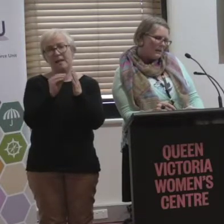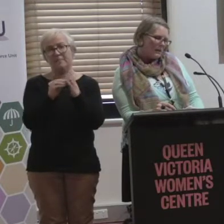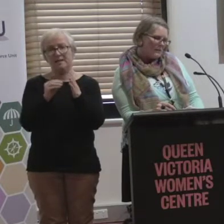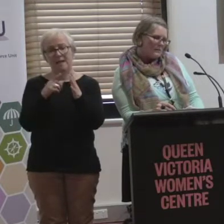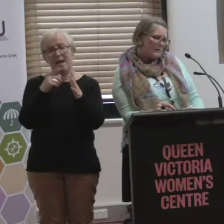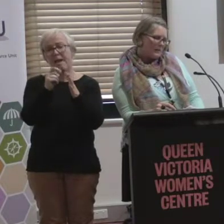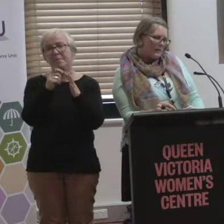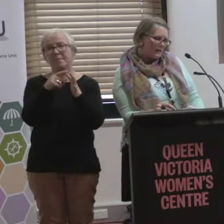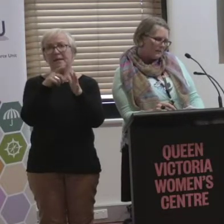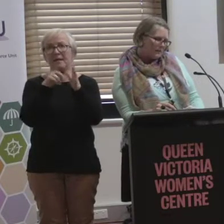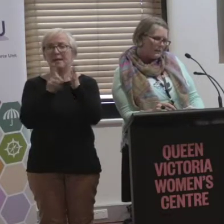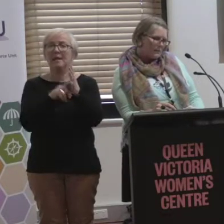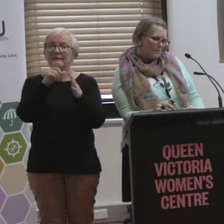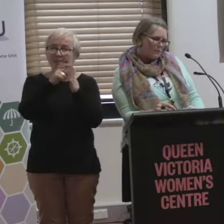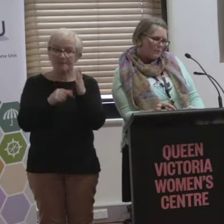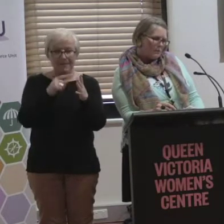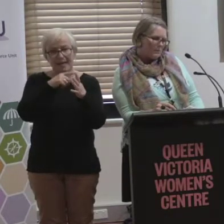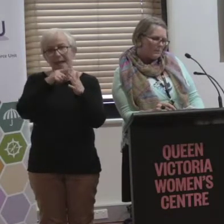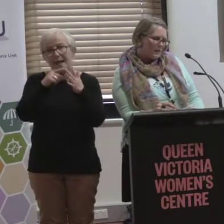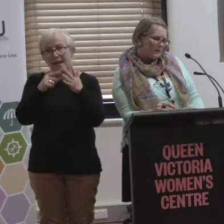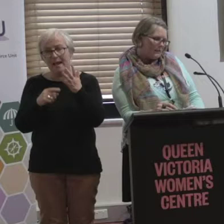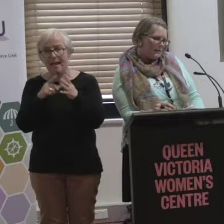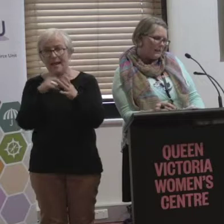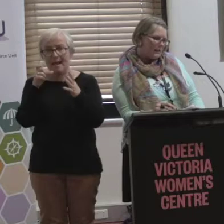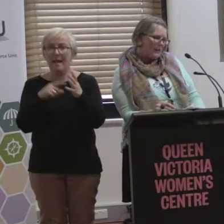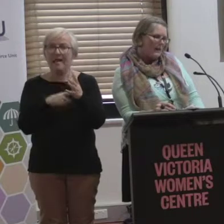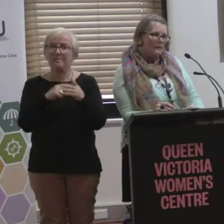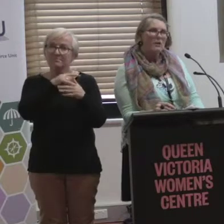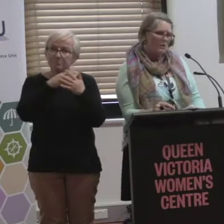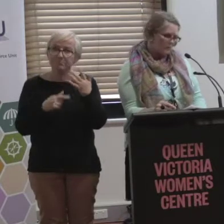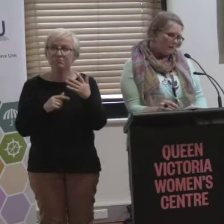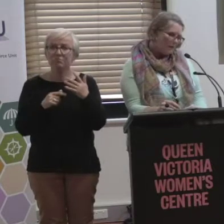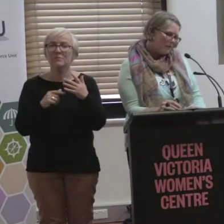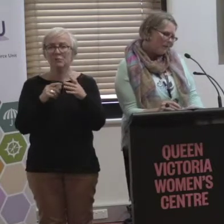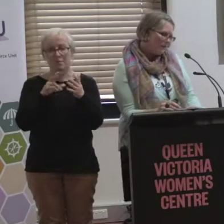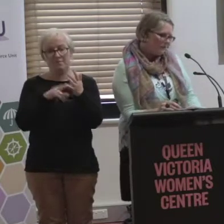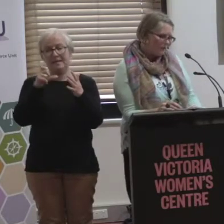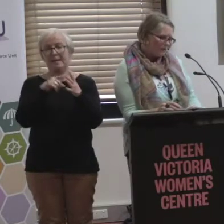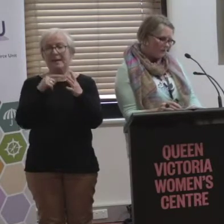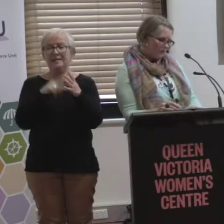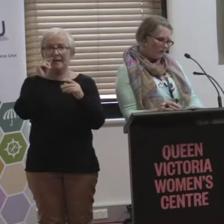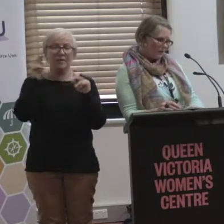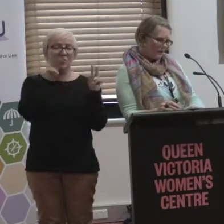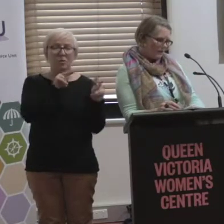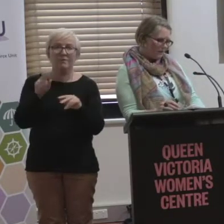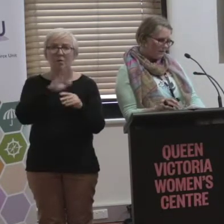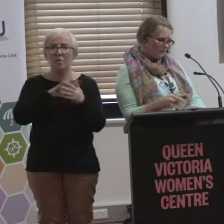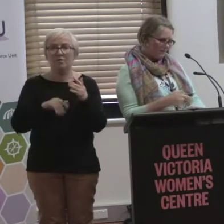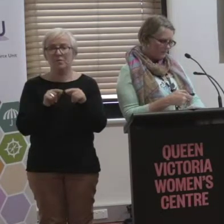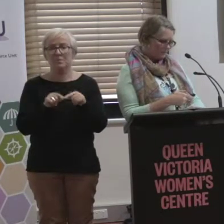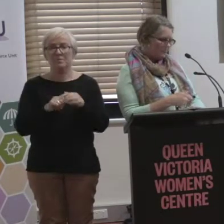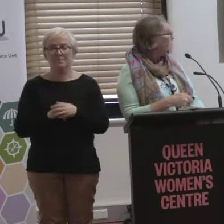repealed, the Disability Act, the Medical Treatment Planning Decisions Act, and their own Victorian Civil and Administrative